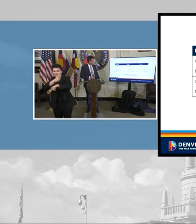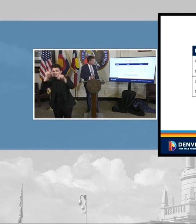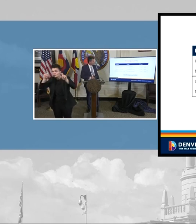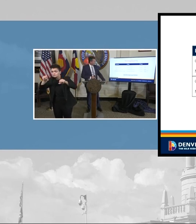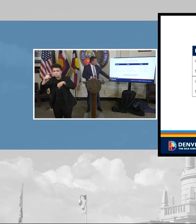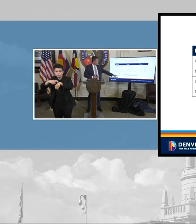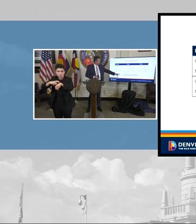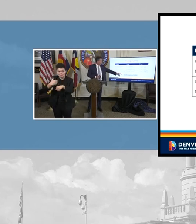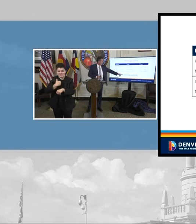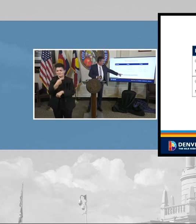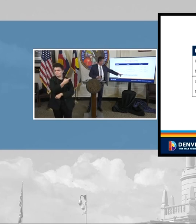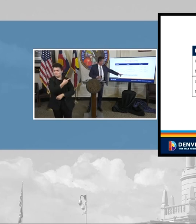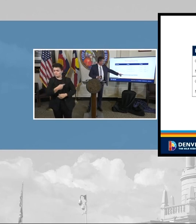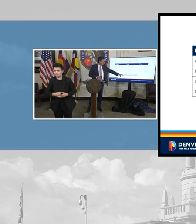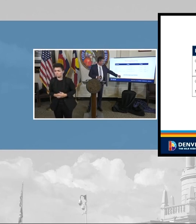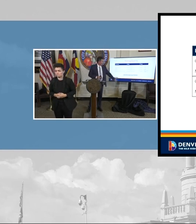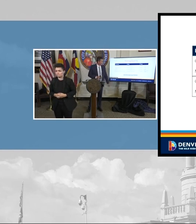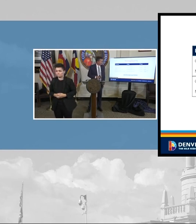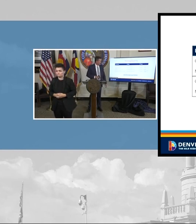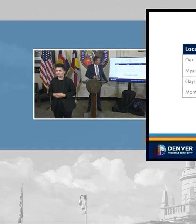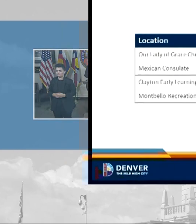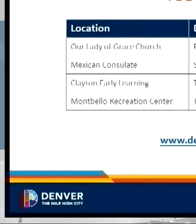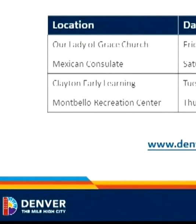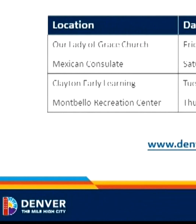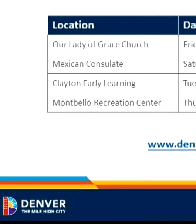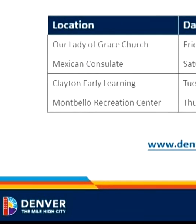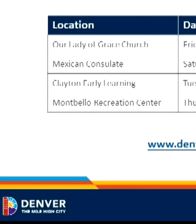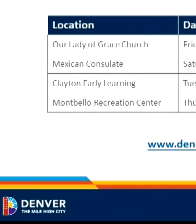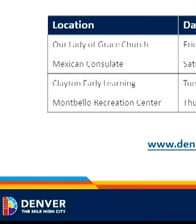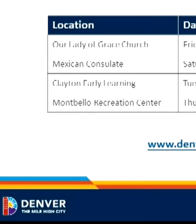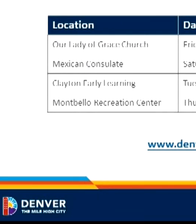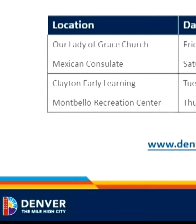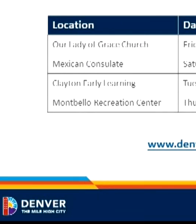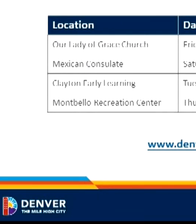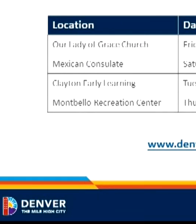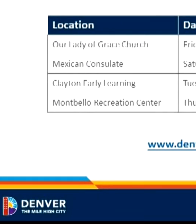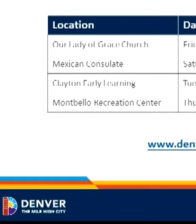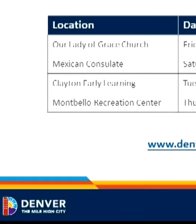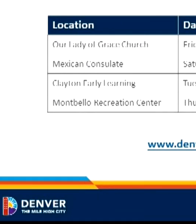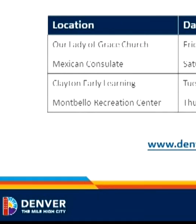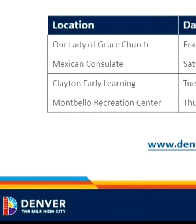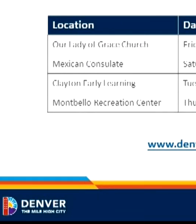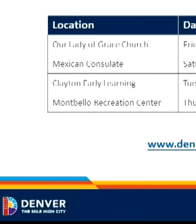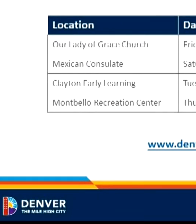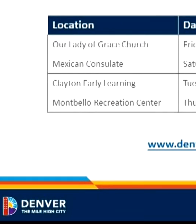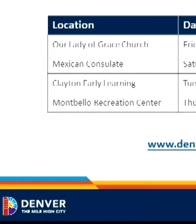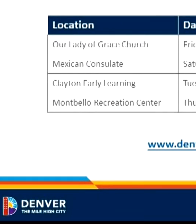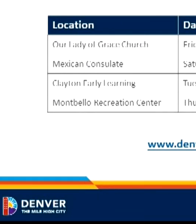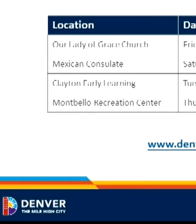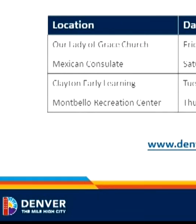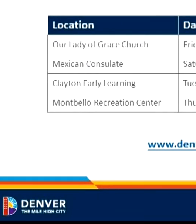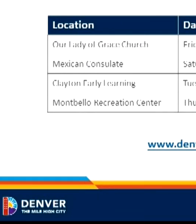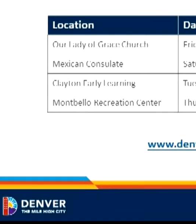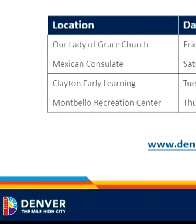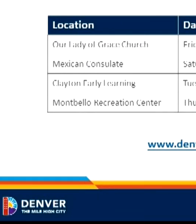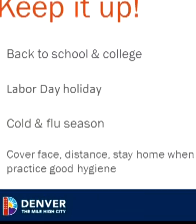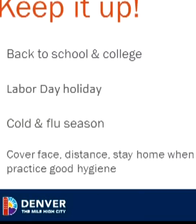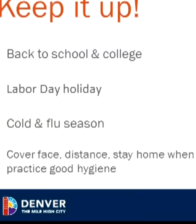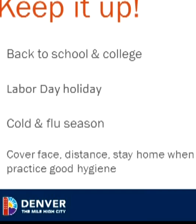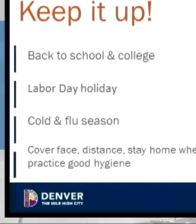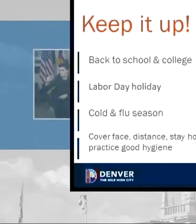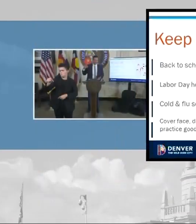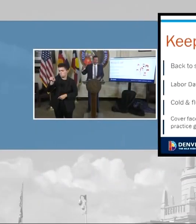need to jot this down now. You can visit the city's website here and all of our testing information will be on there. And with that, you